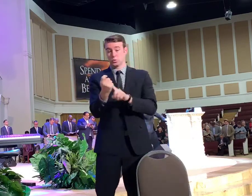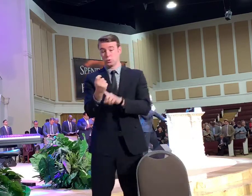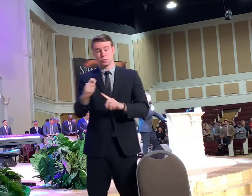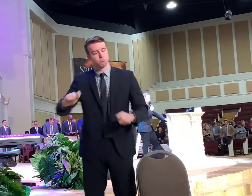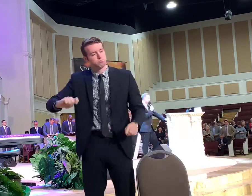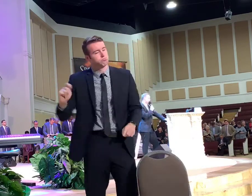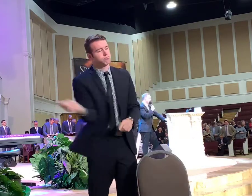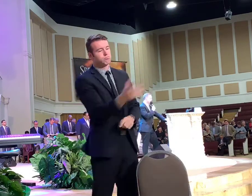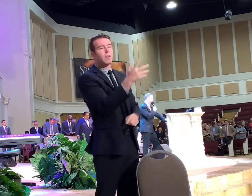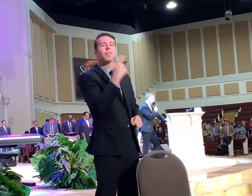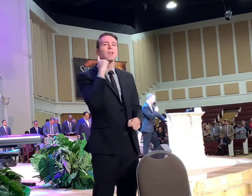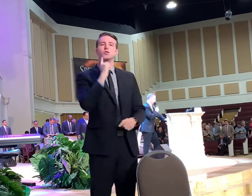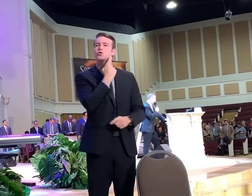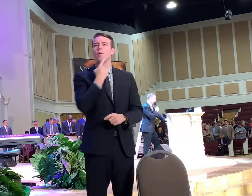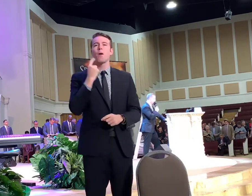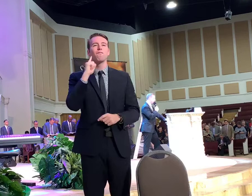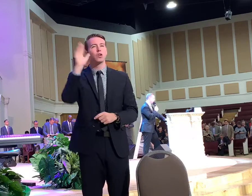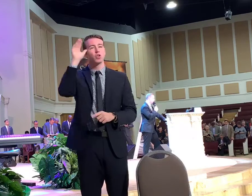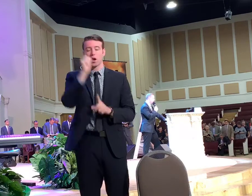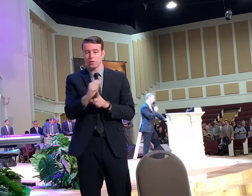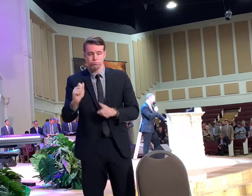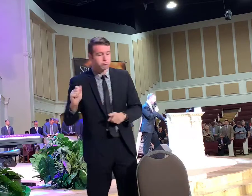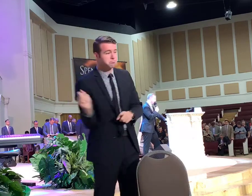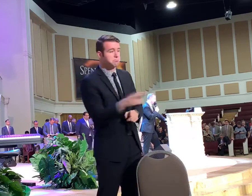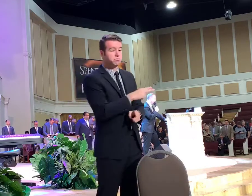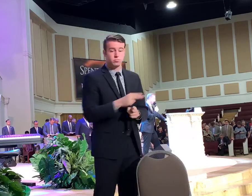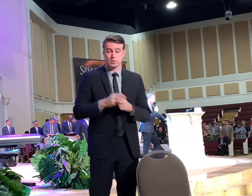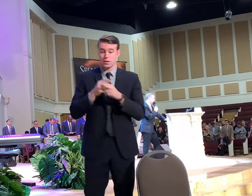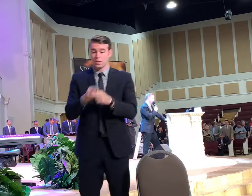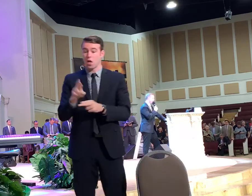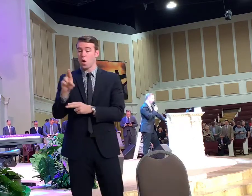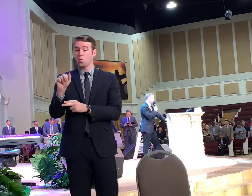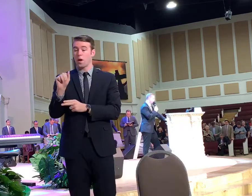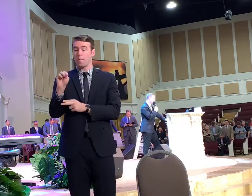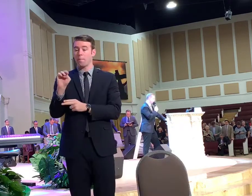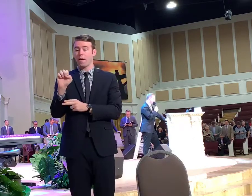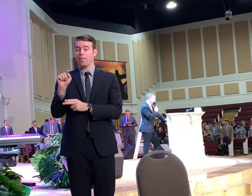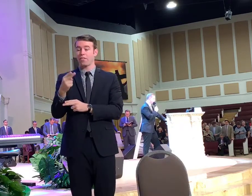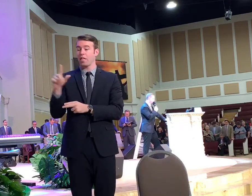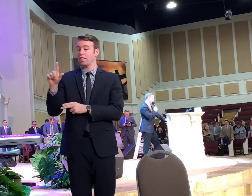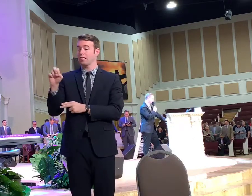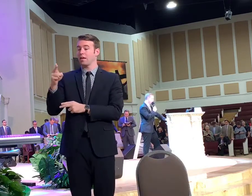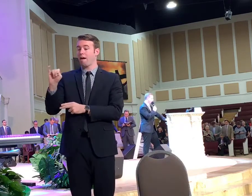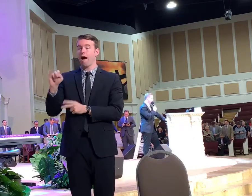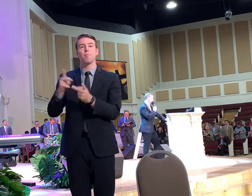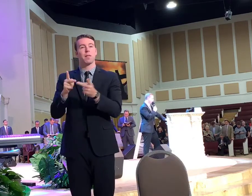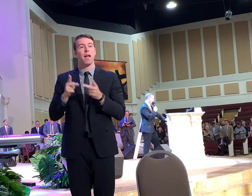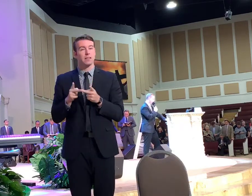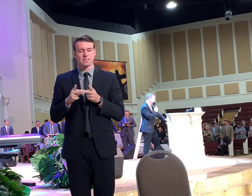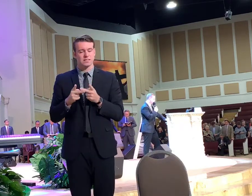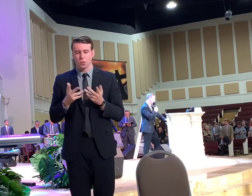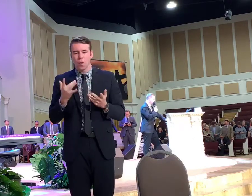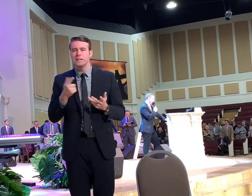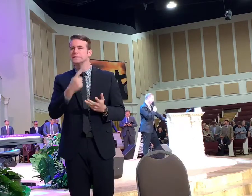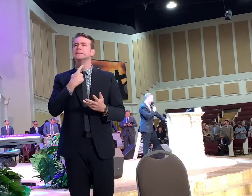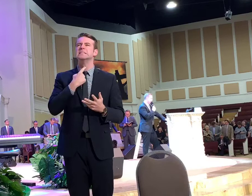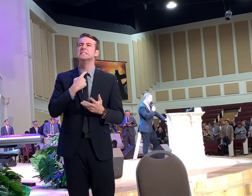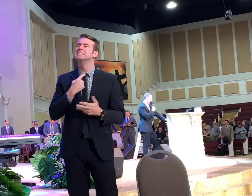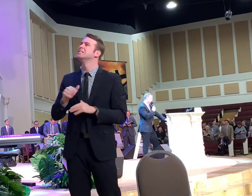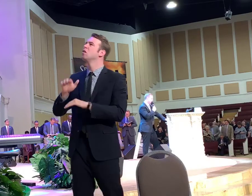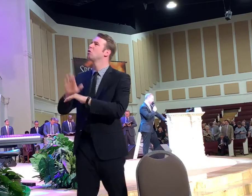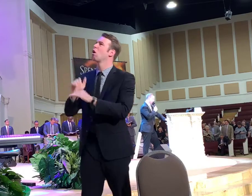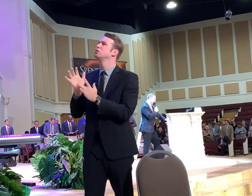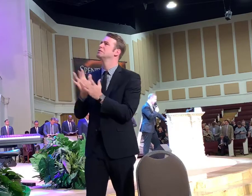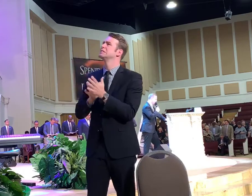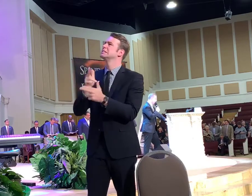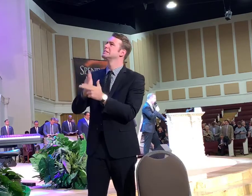of his hand and called that place Ramath Lehi. And he was sore athirst and called on the name of the Lord